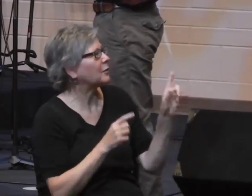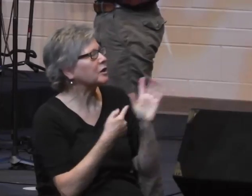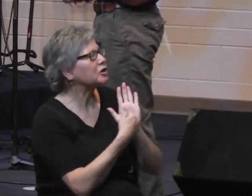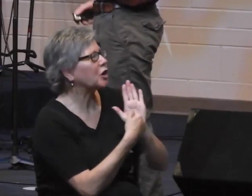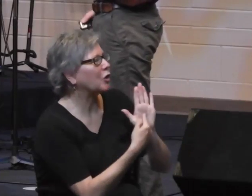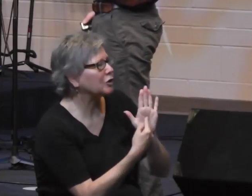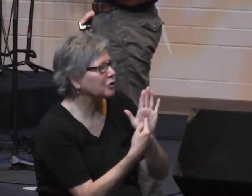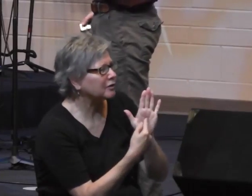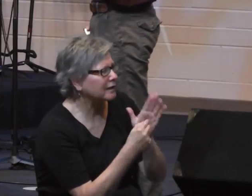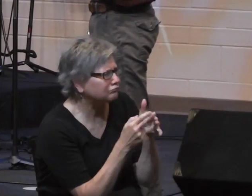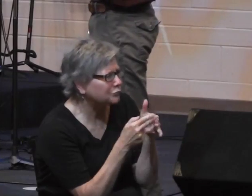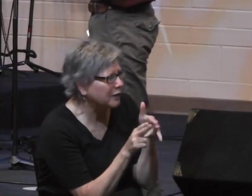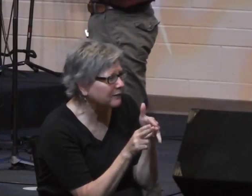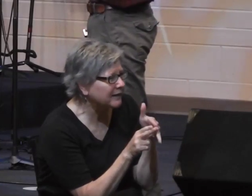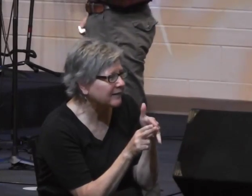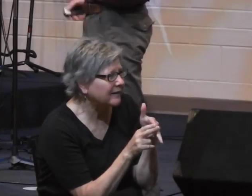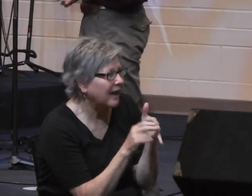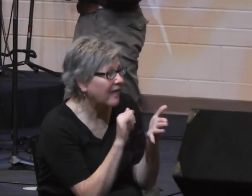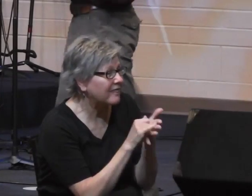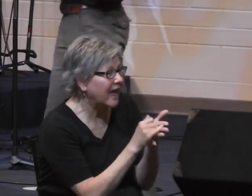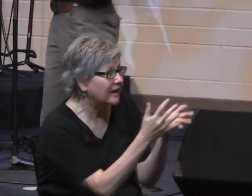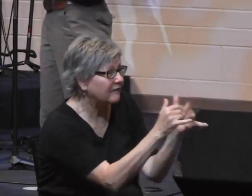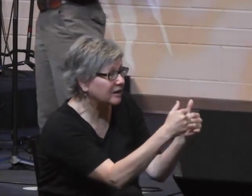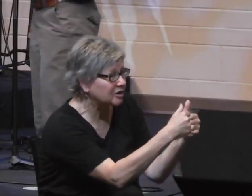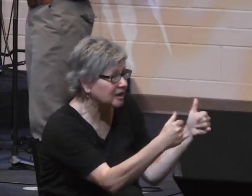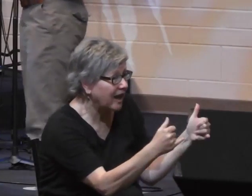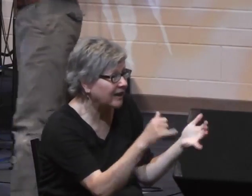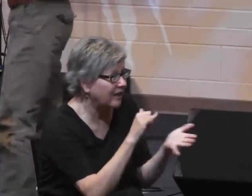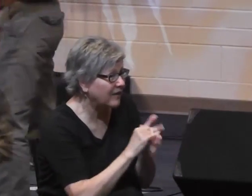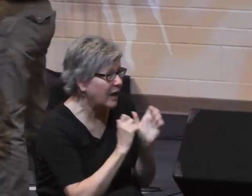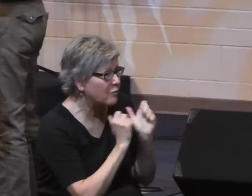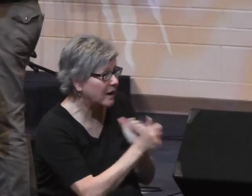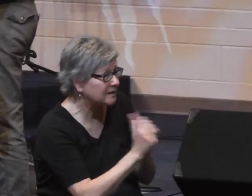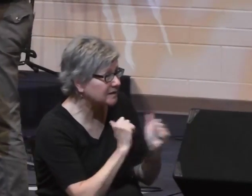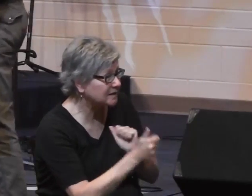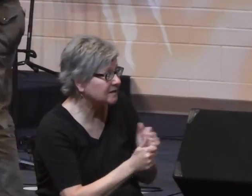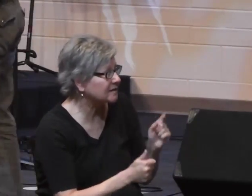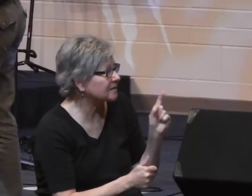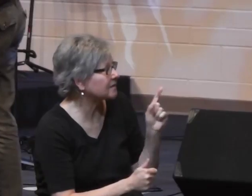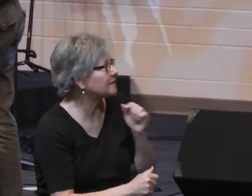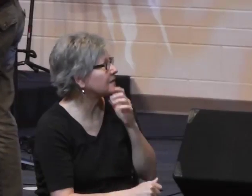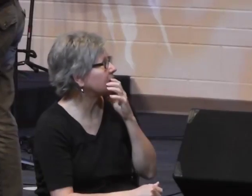just a taste of the finish line of the Leadville Trail 100.